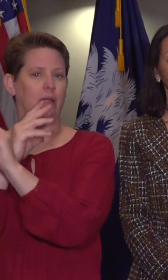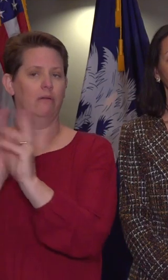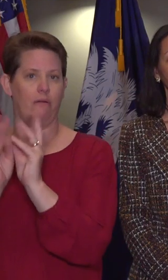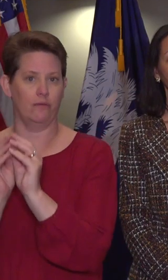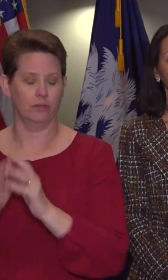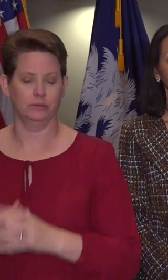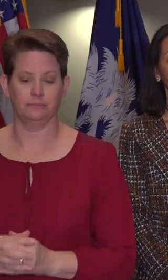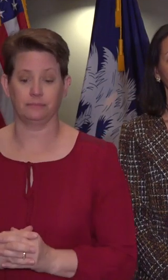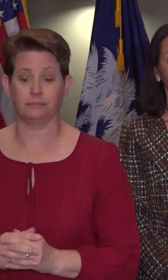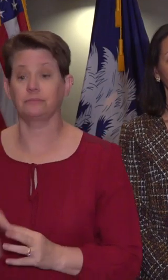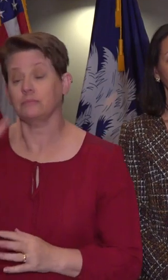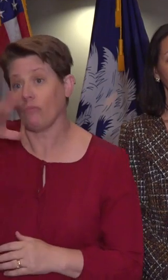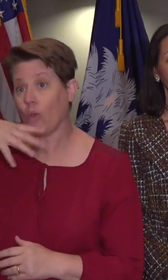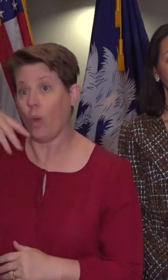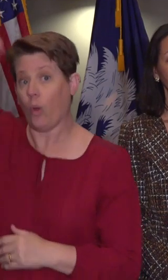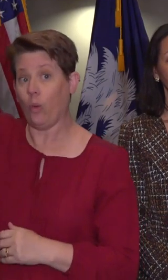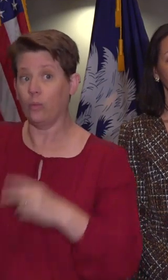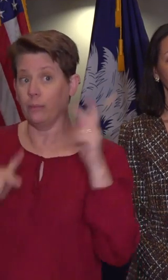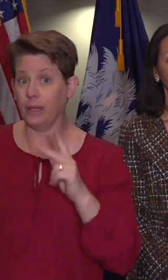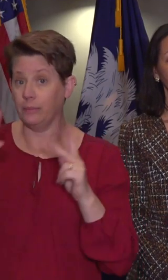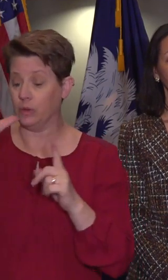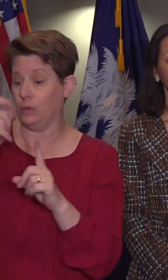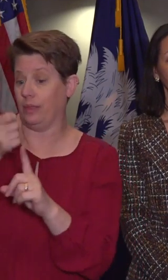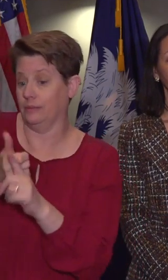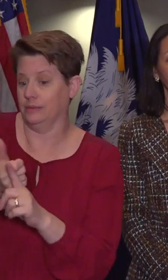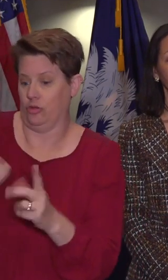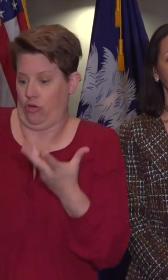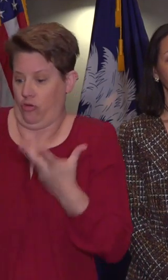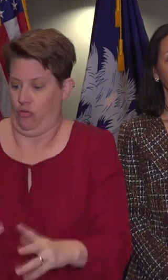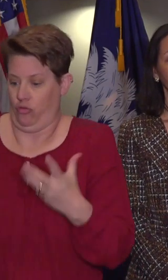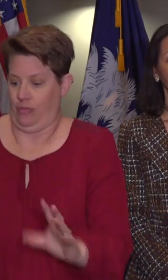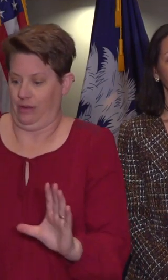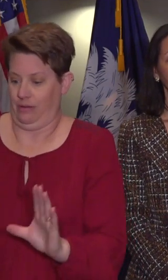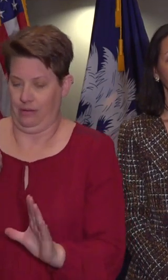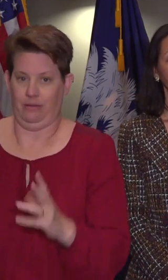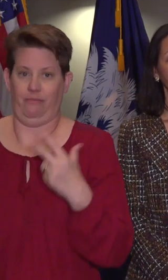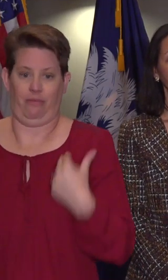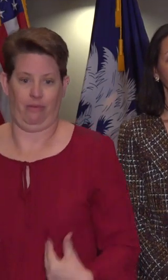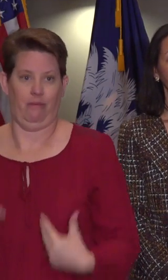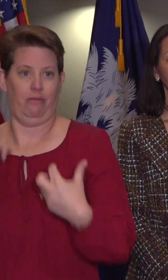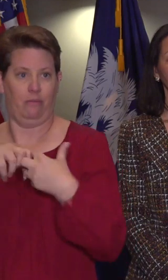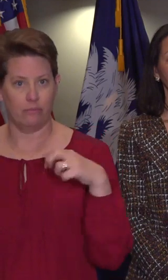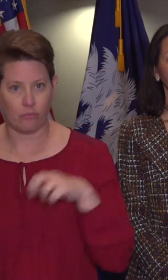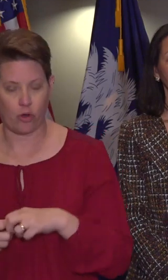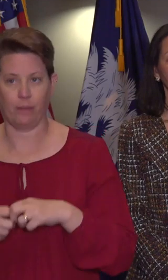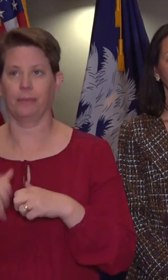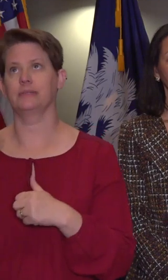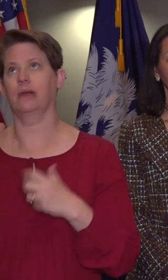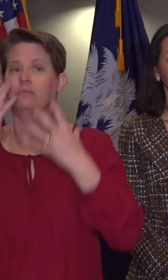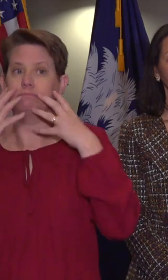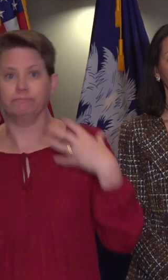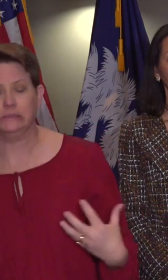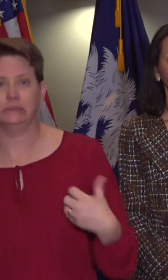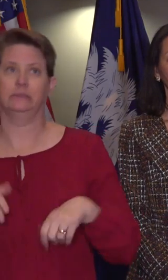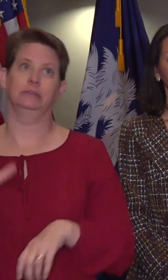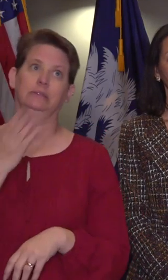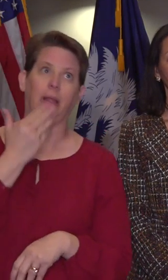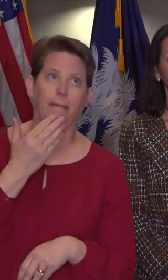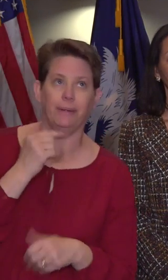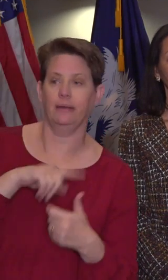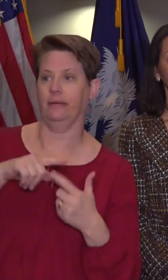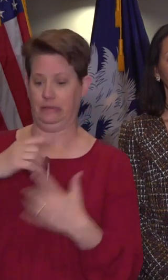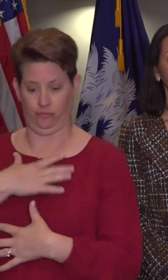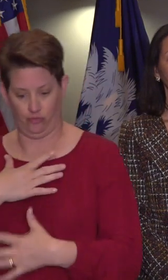Elderly people with underlying pre-existing health conditions, such as obesity,